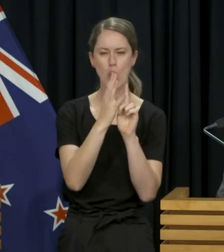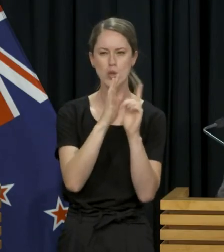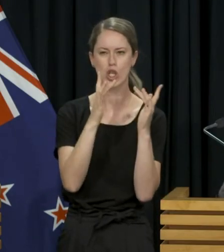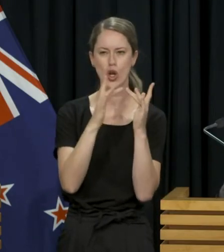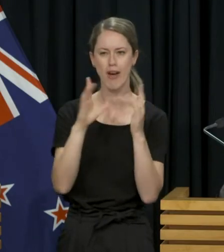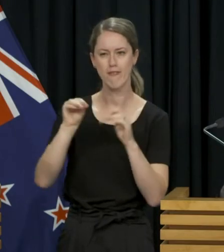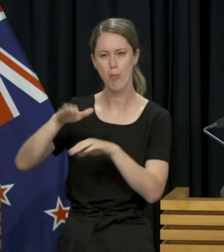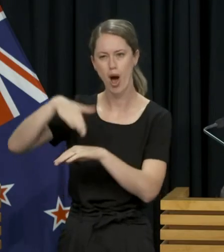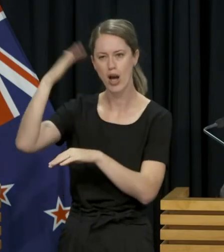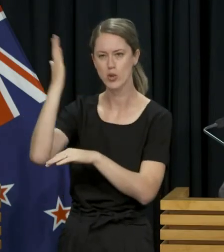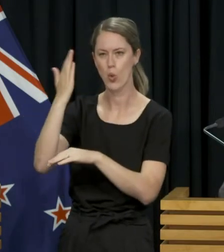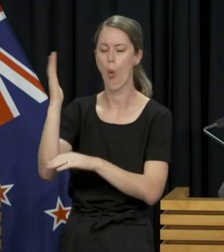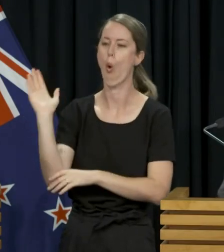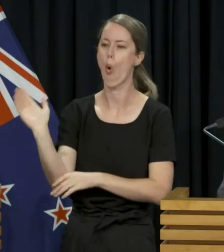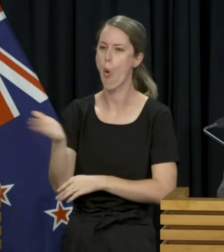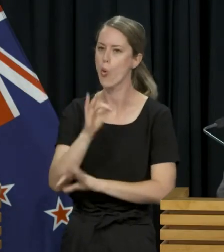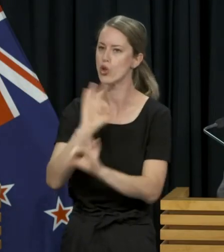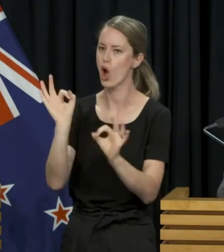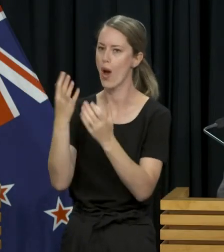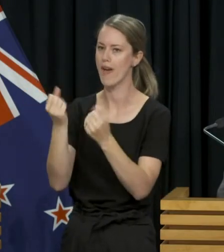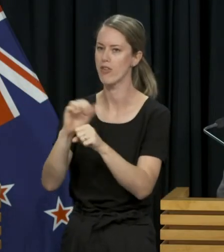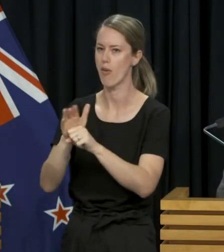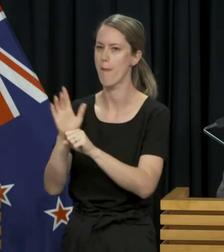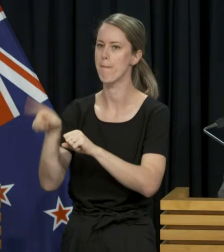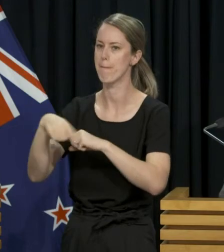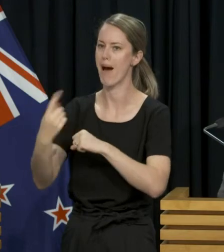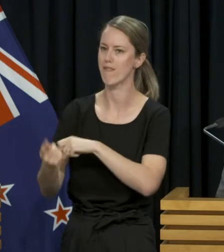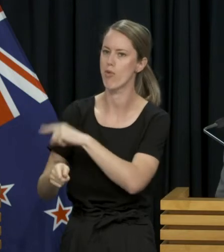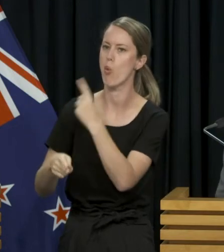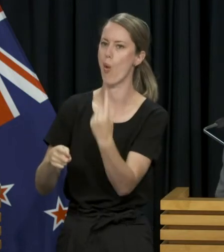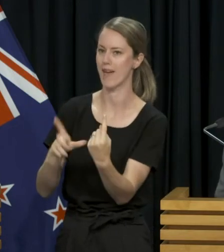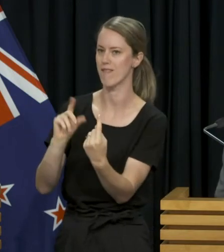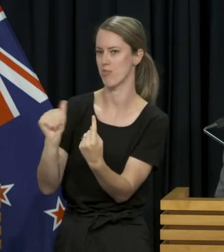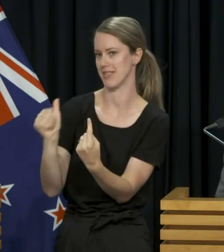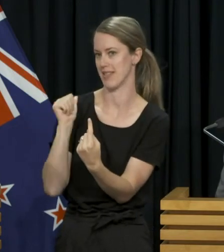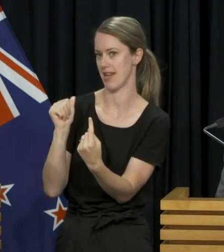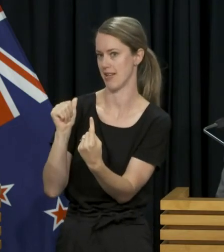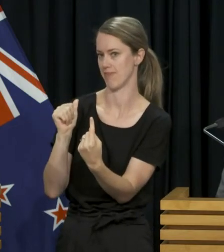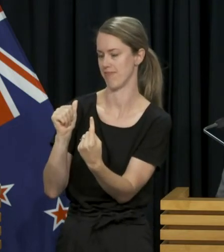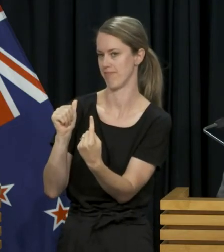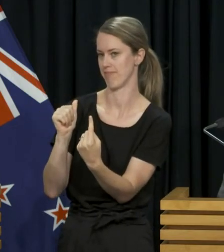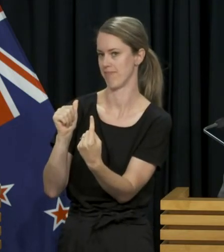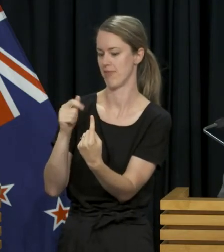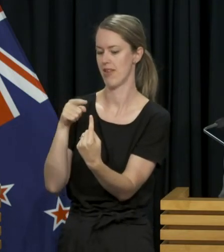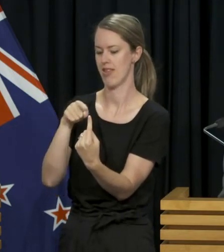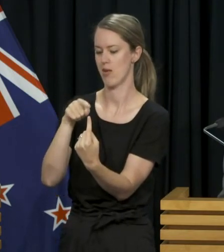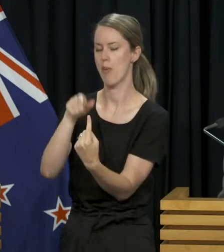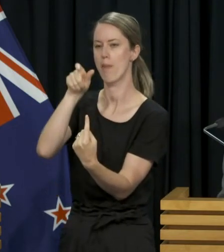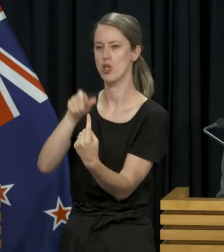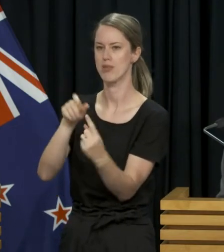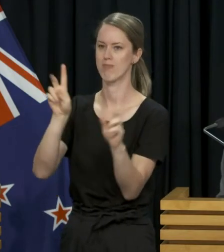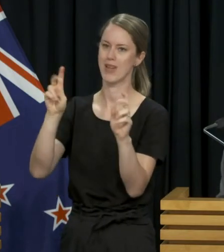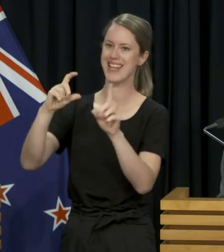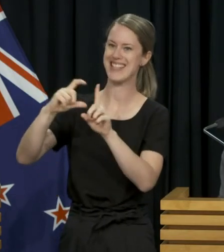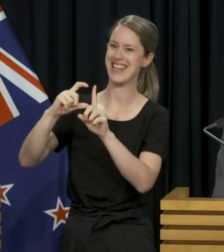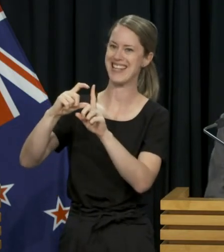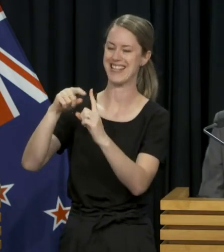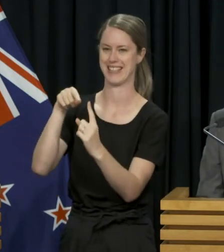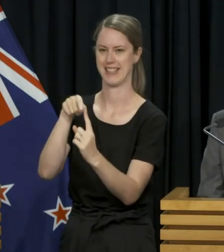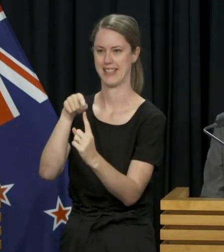All have returned a negative test, aside from the 1 new case yesterday, and that was case D. There